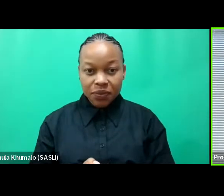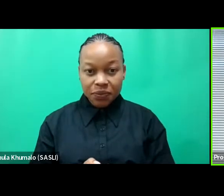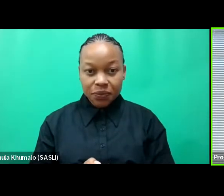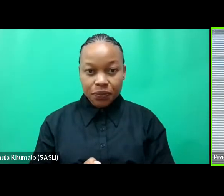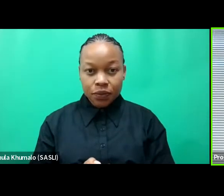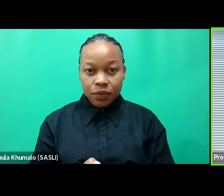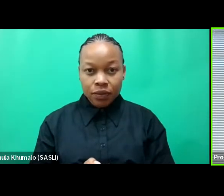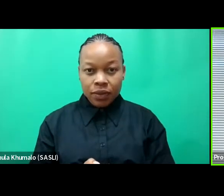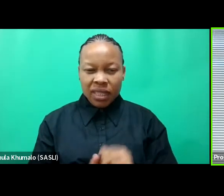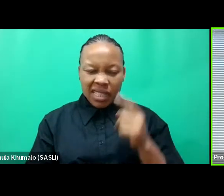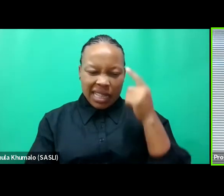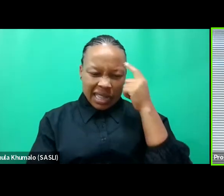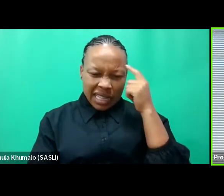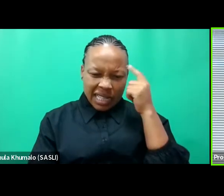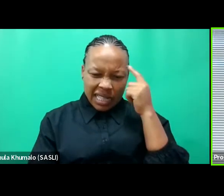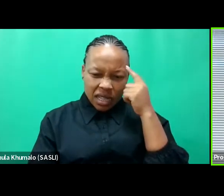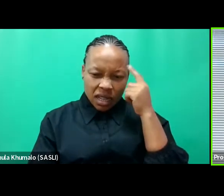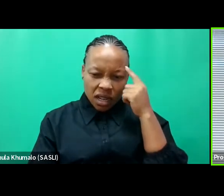Ms. Modiki